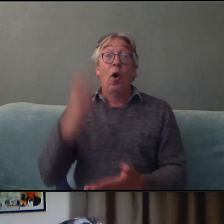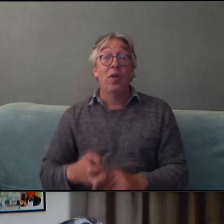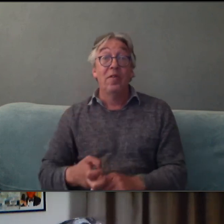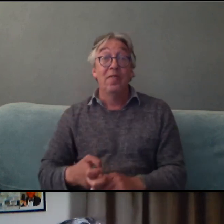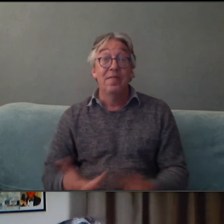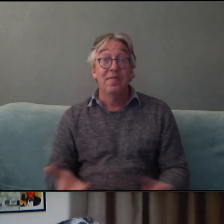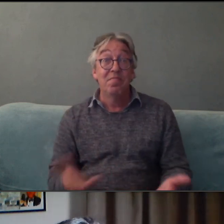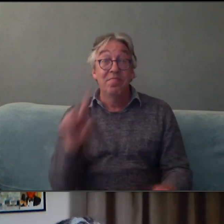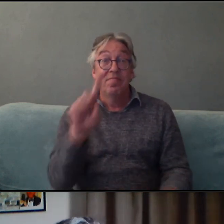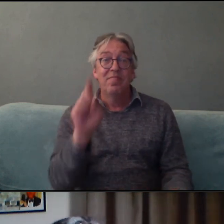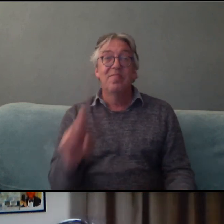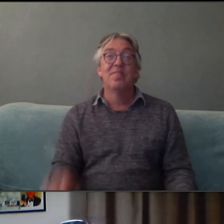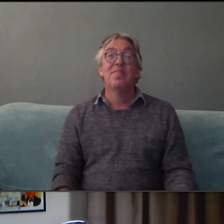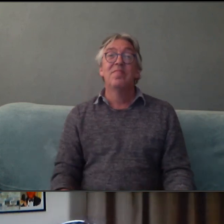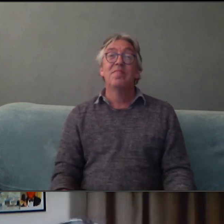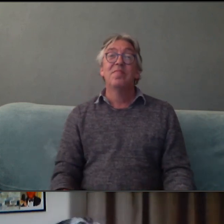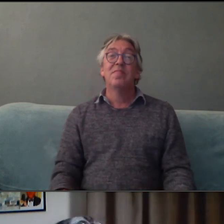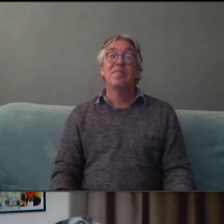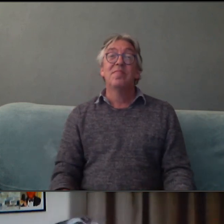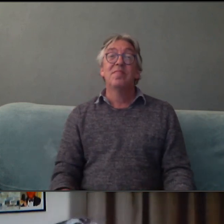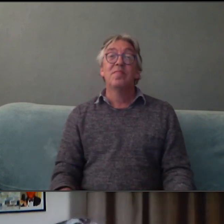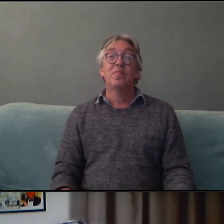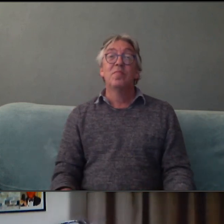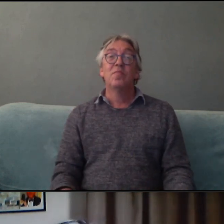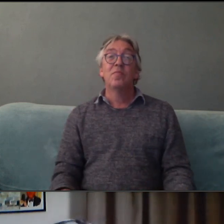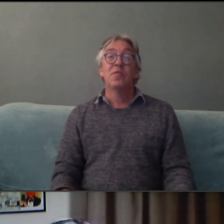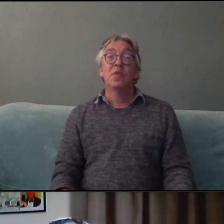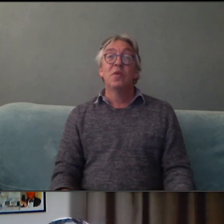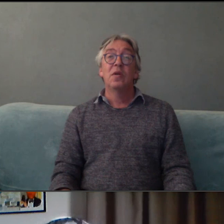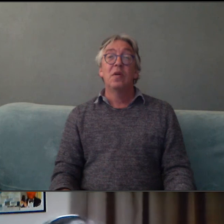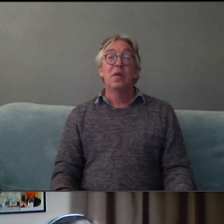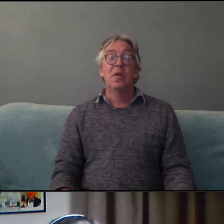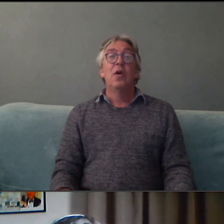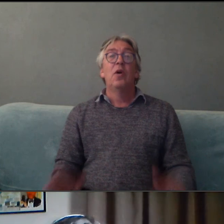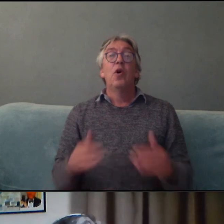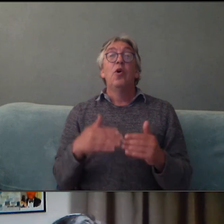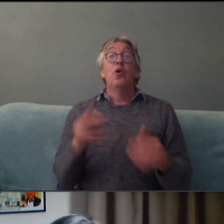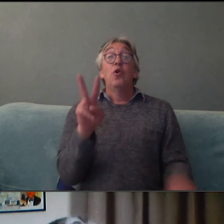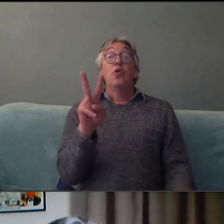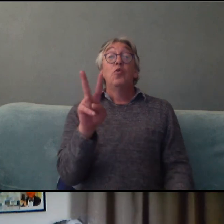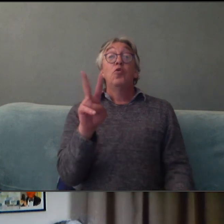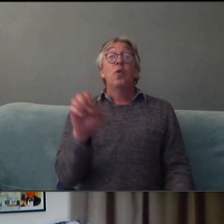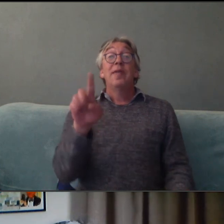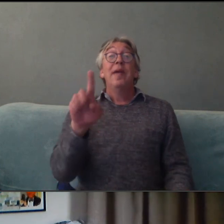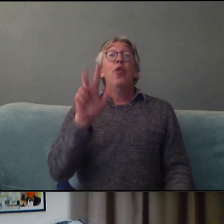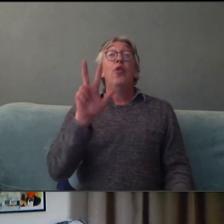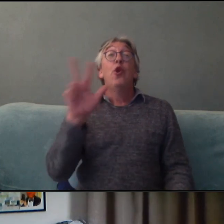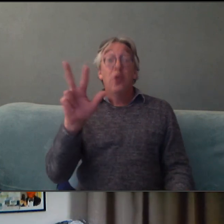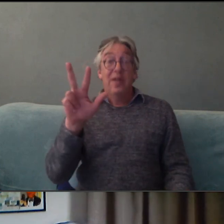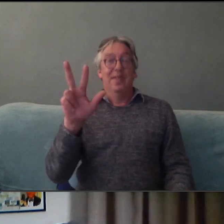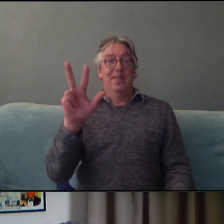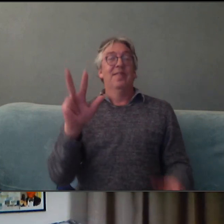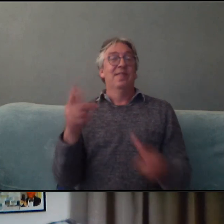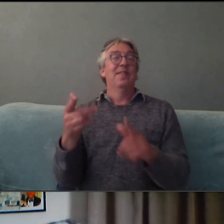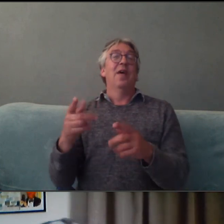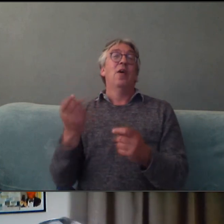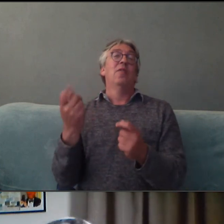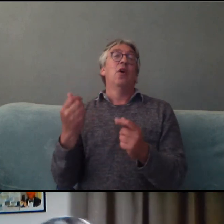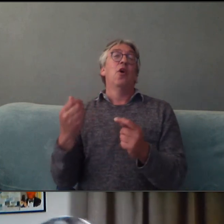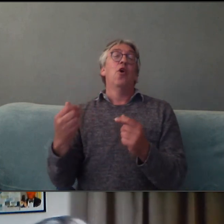In fact, after 2013, when the crisis hit Cyprus, there has